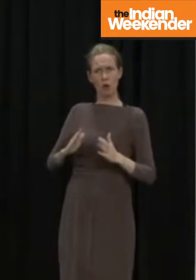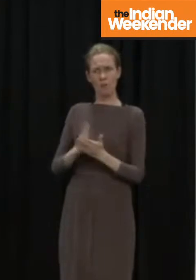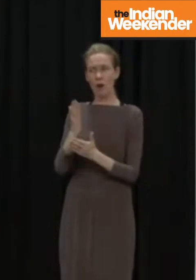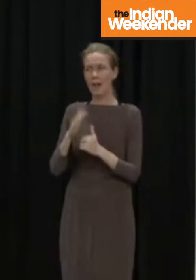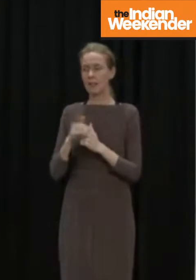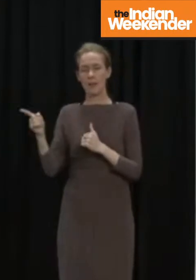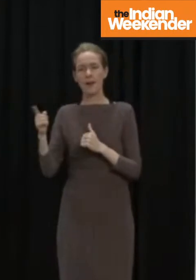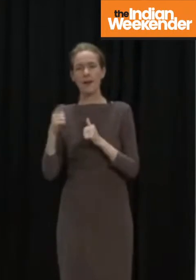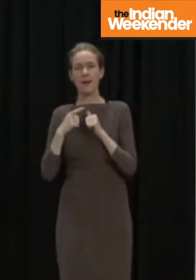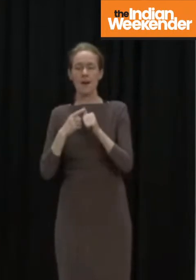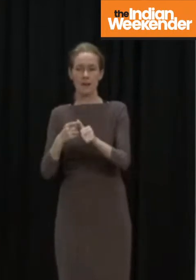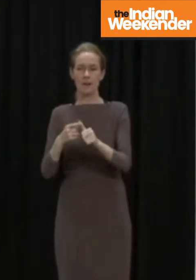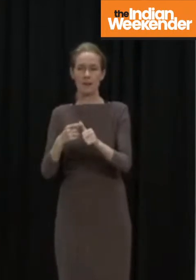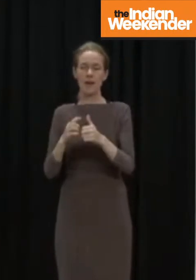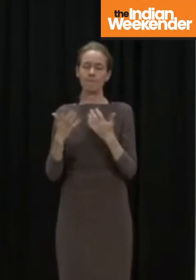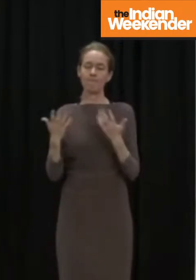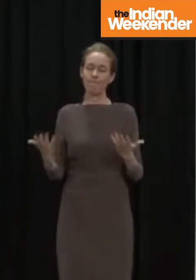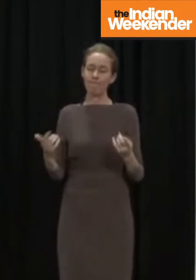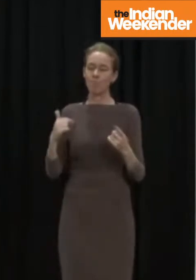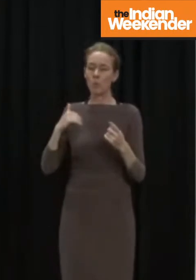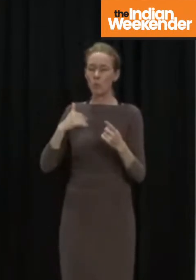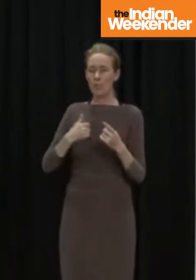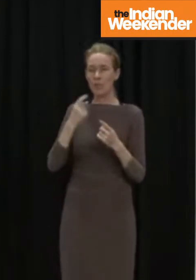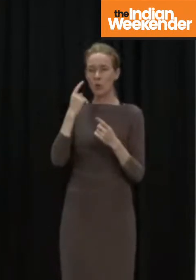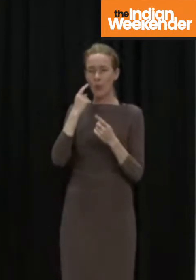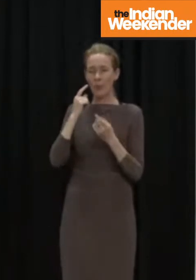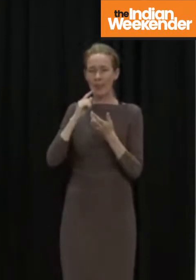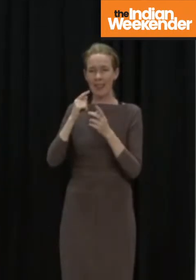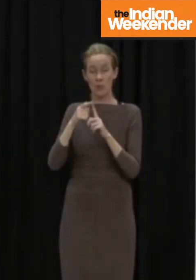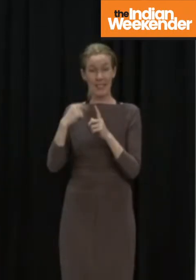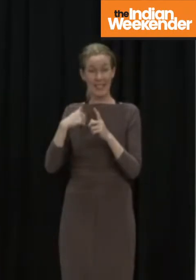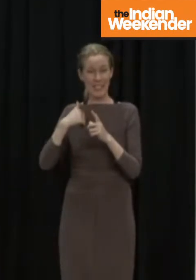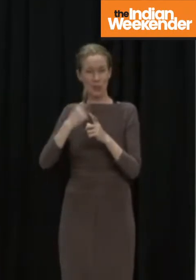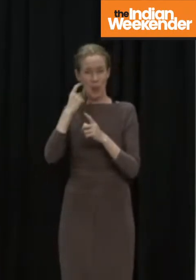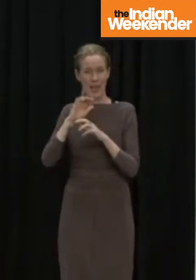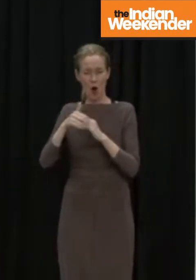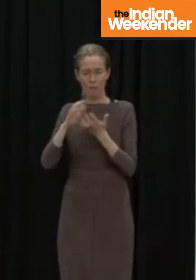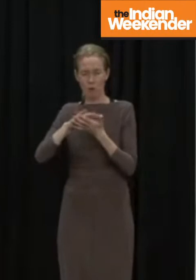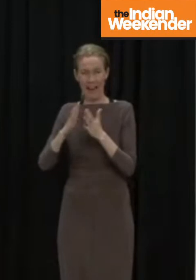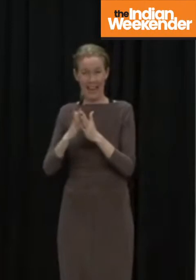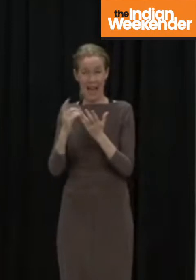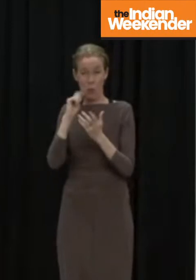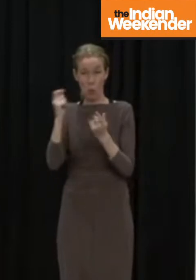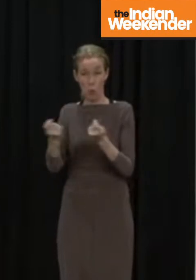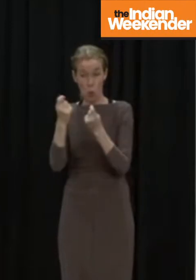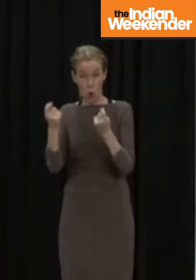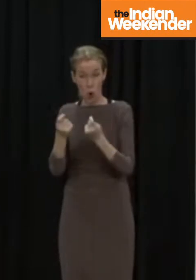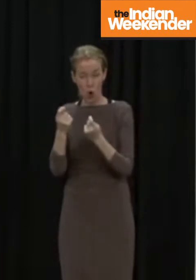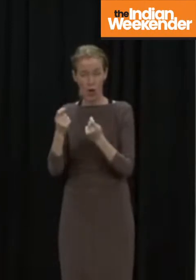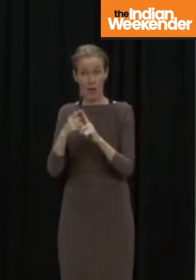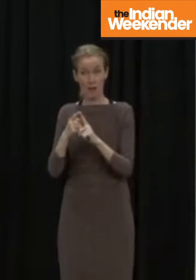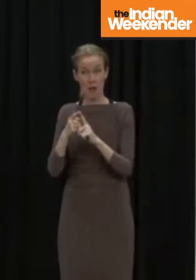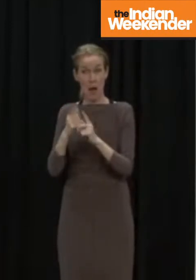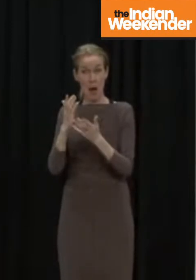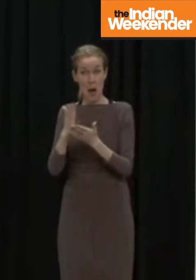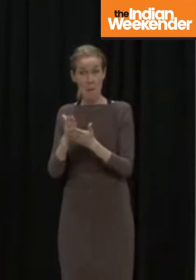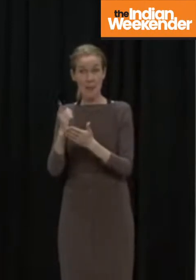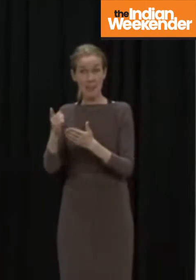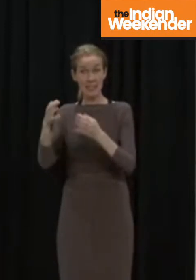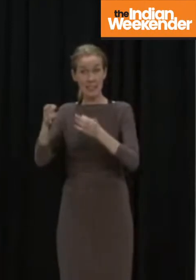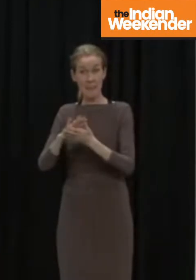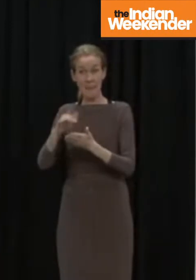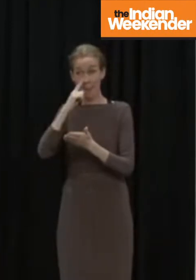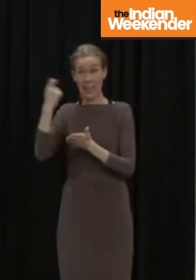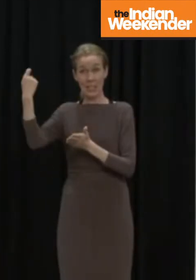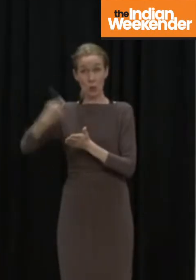sorts of things, but there wouldn't necessarily be a legal impediment to doing it. One of the key factors is practicality. Amelia. And actually further